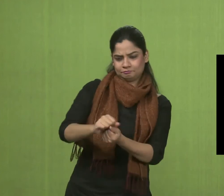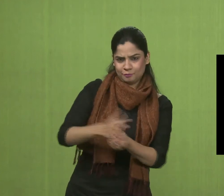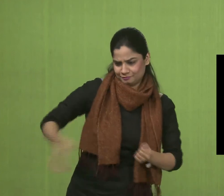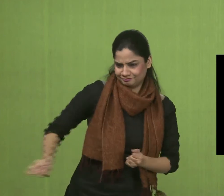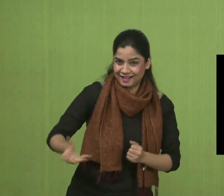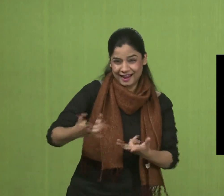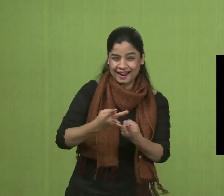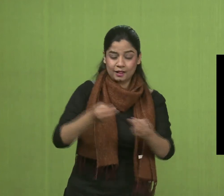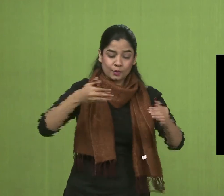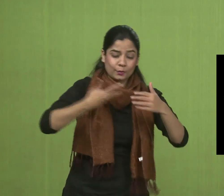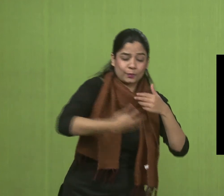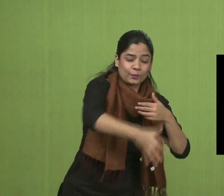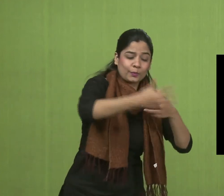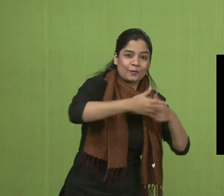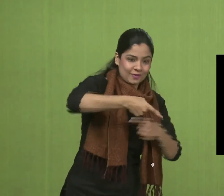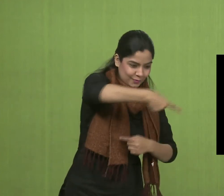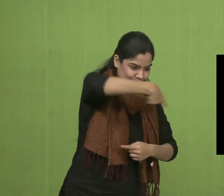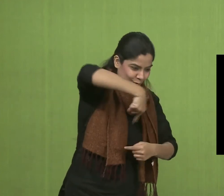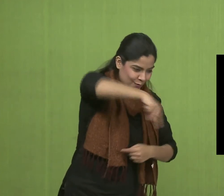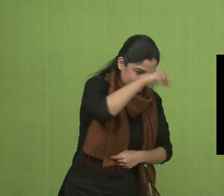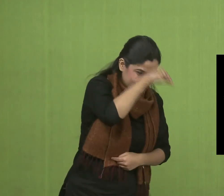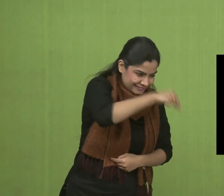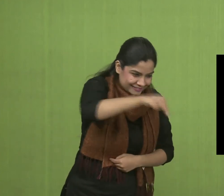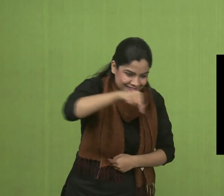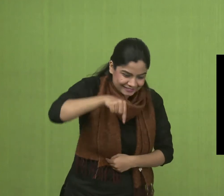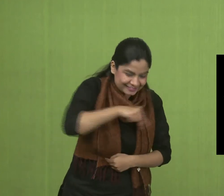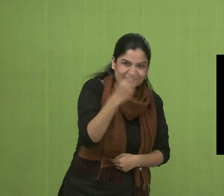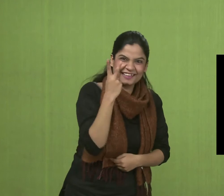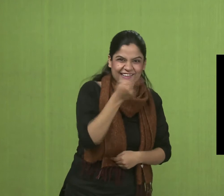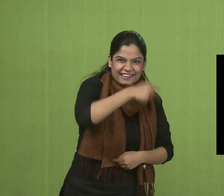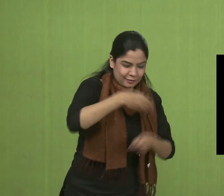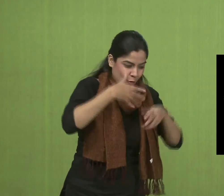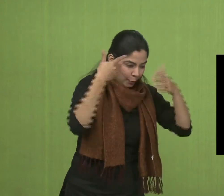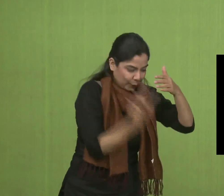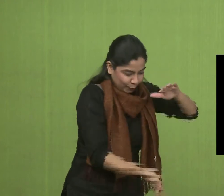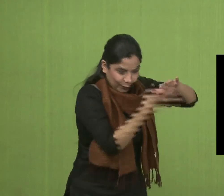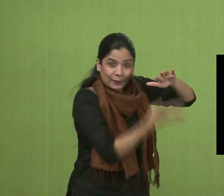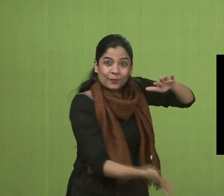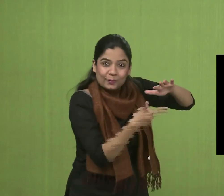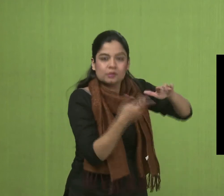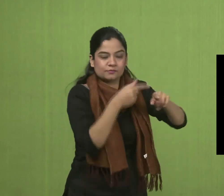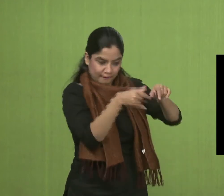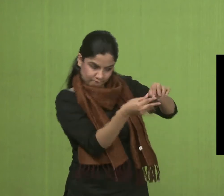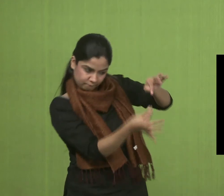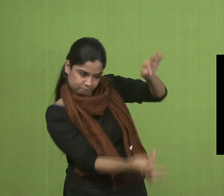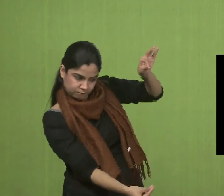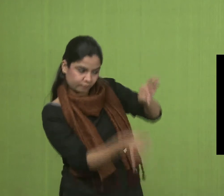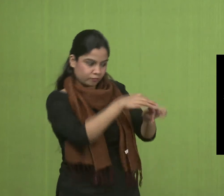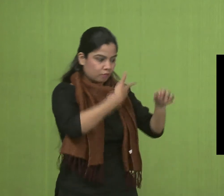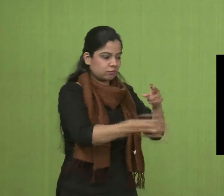our chores in the bathroom that there is a proper drainage facility available so that water is drained out quickly. If it is